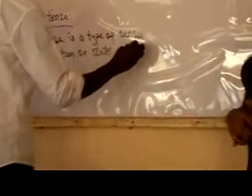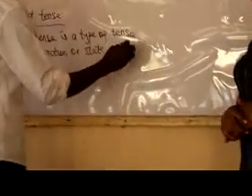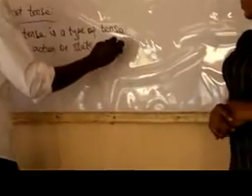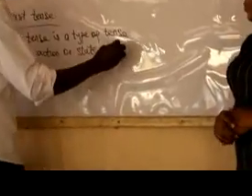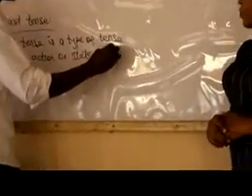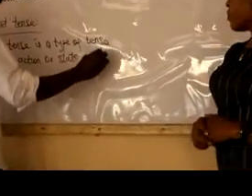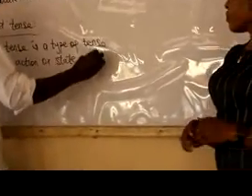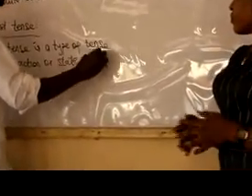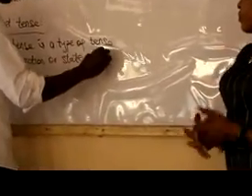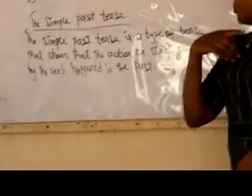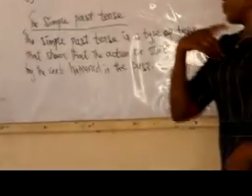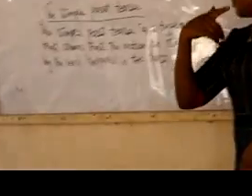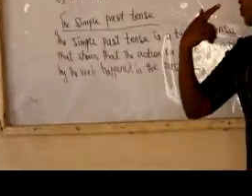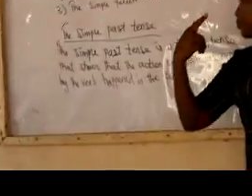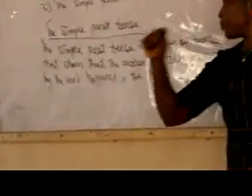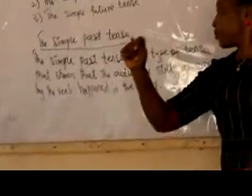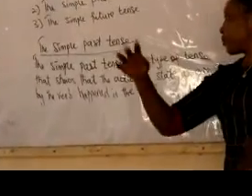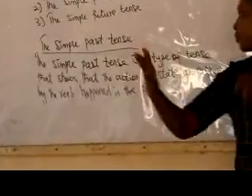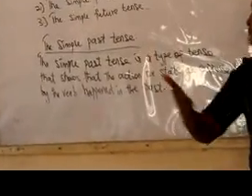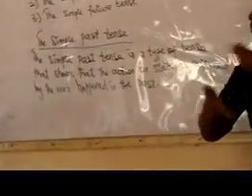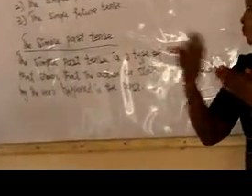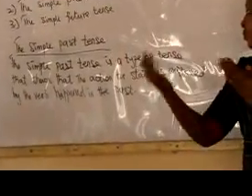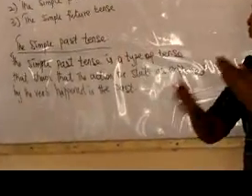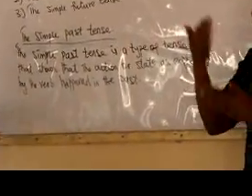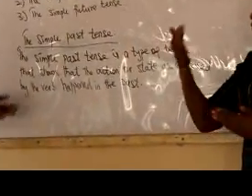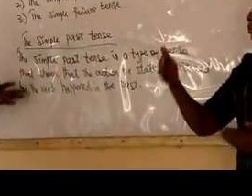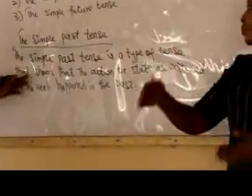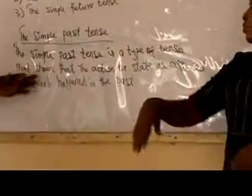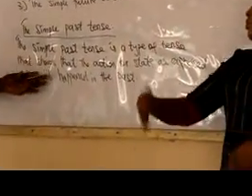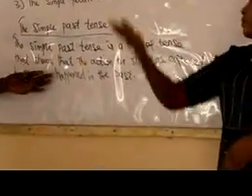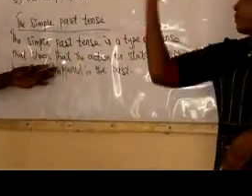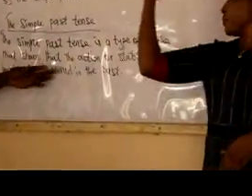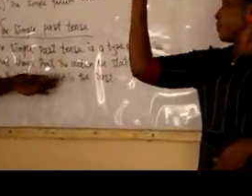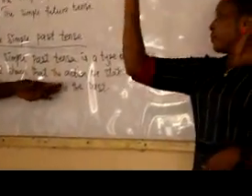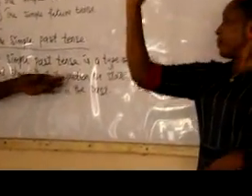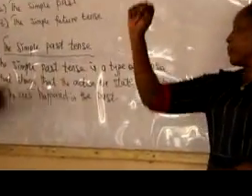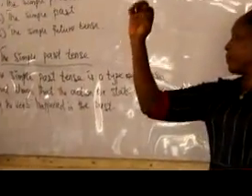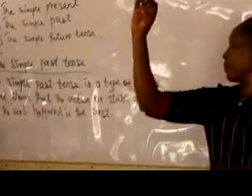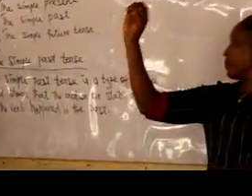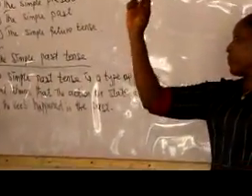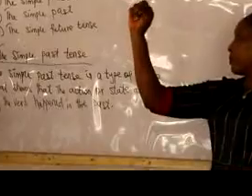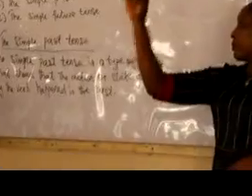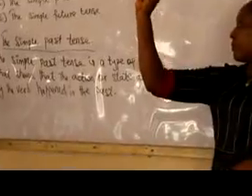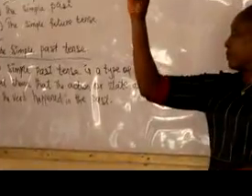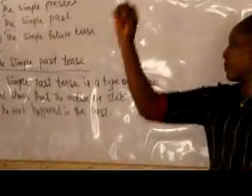expressed, we have told you that in realizing a simple